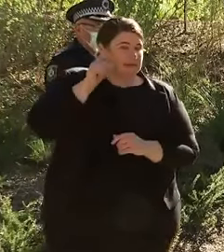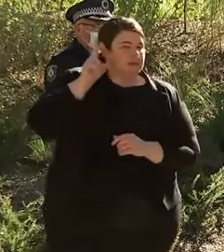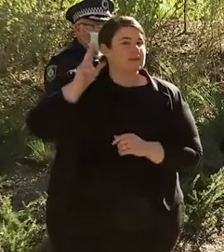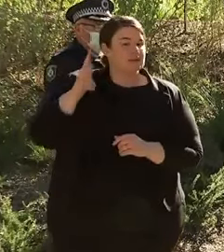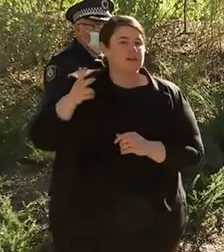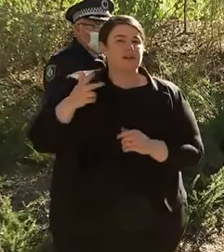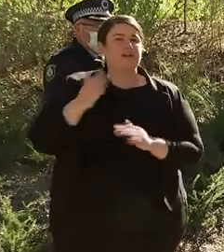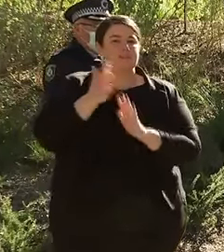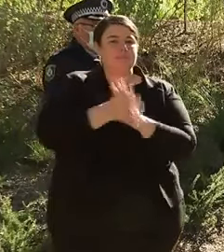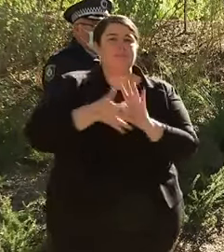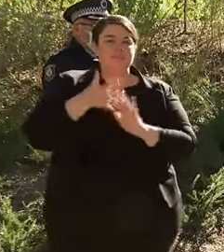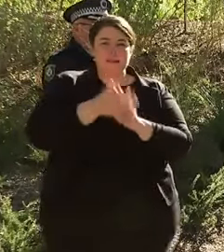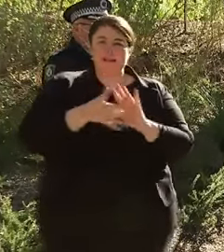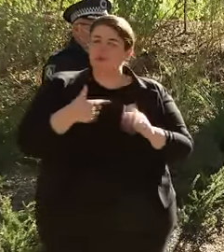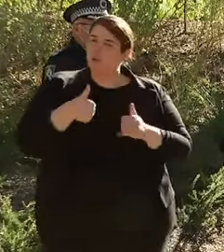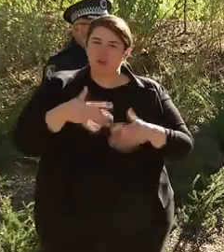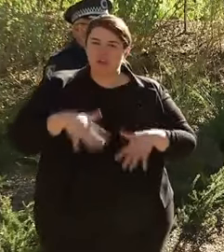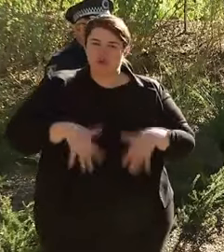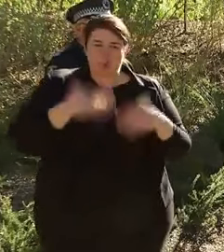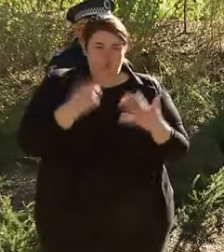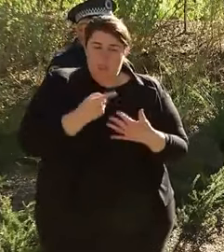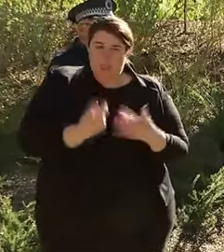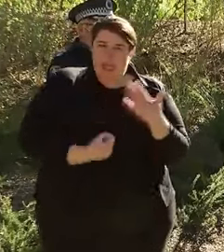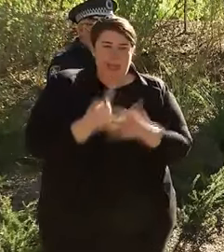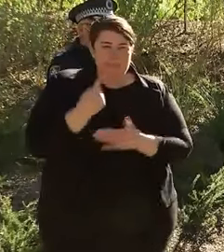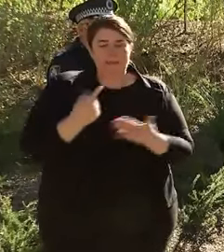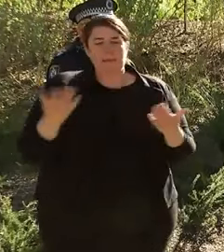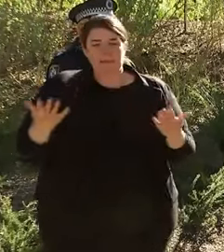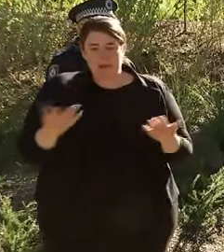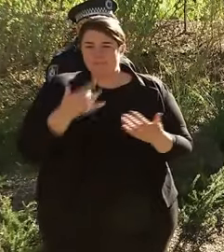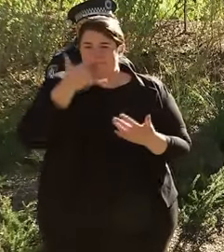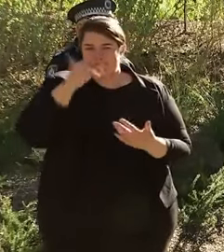obviously it's something we don't want to have occurred. And one of the